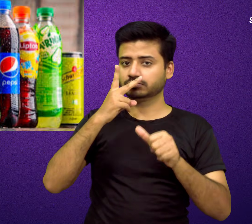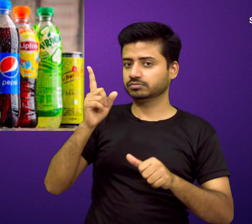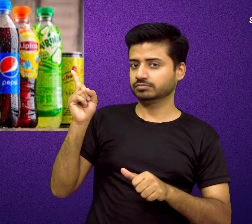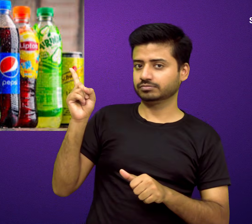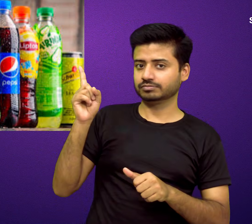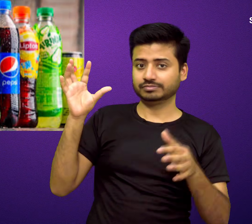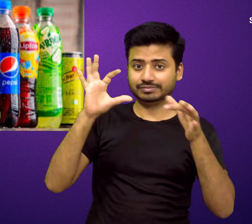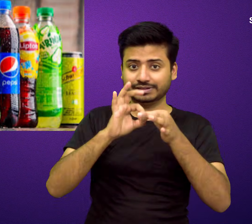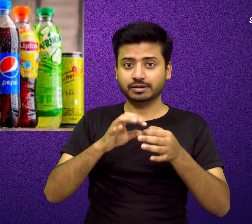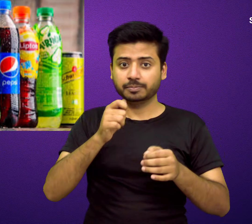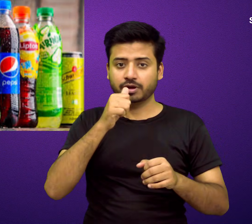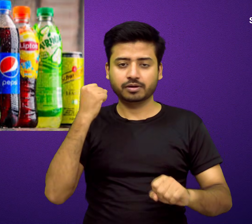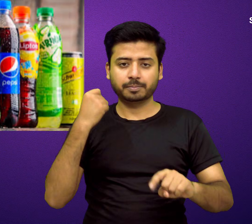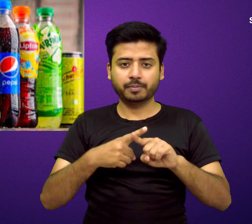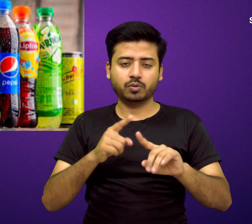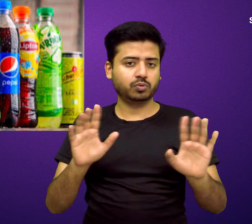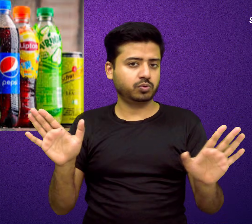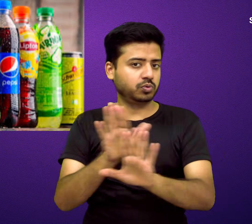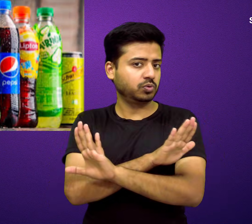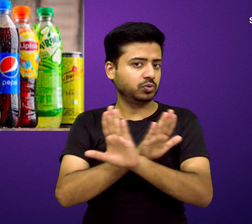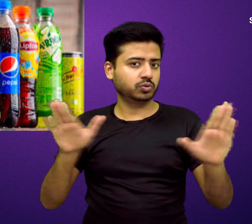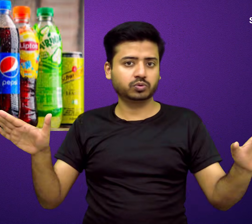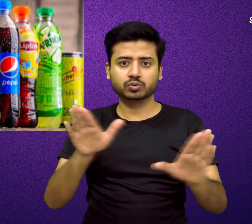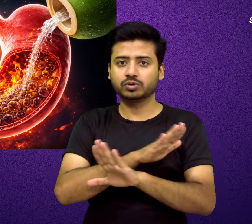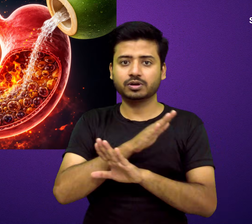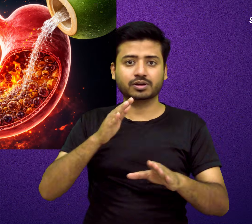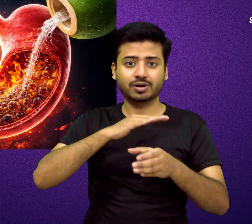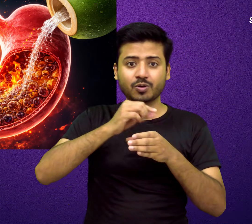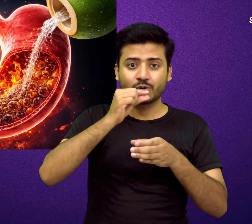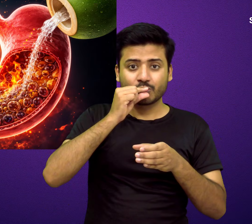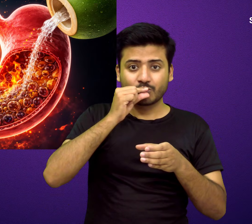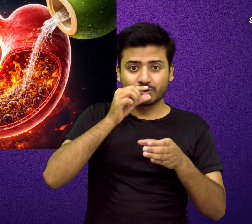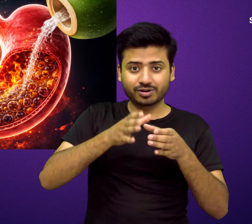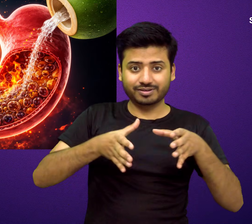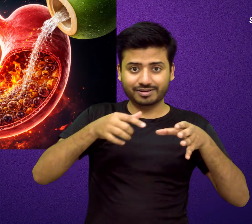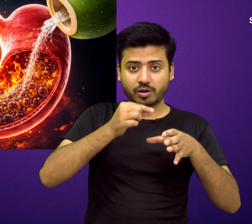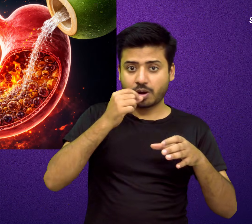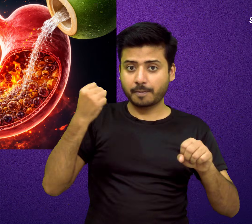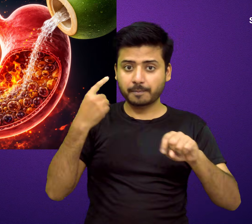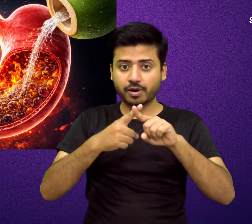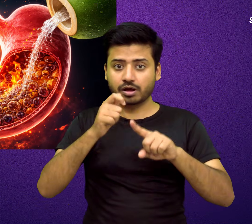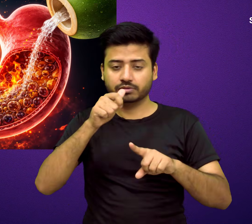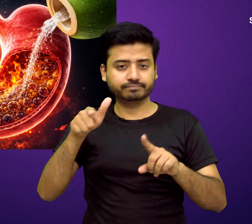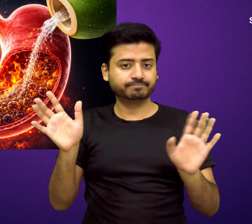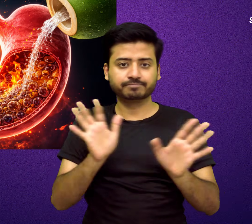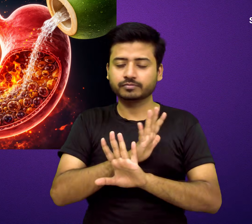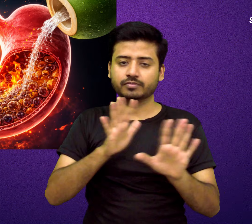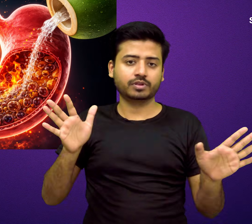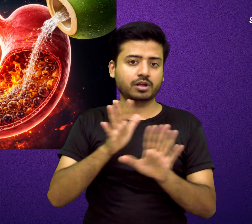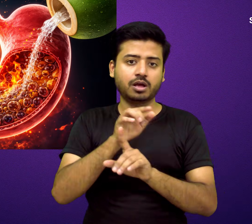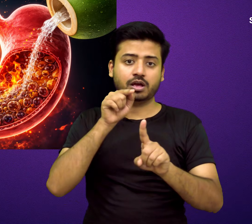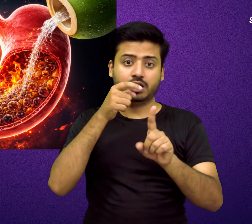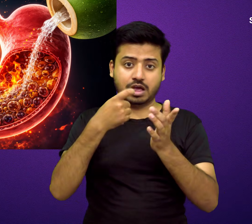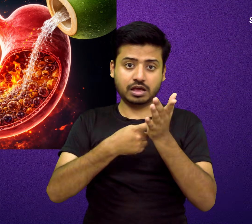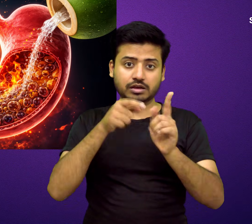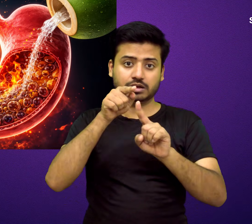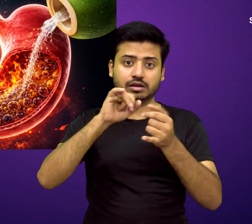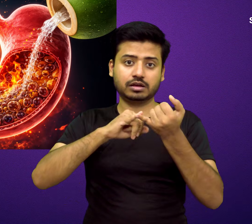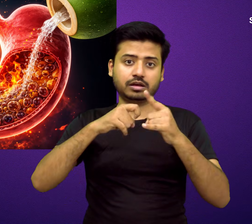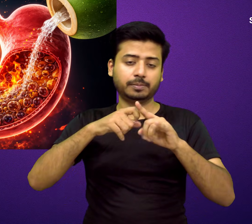stomach, causing sharp cramps and painful bloating. Acid irritation. Carbonated sodas are highly acidic. If you